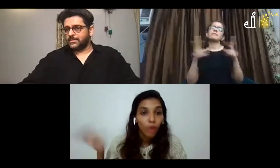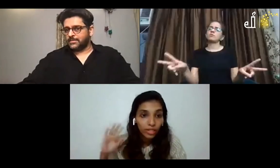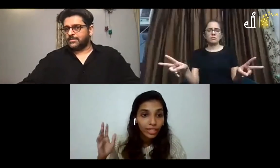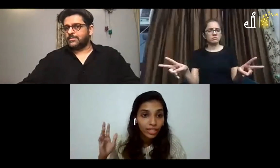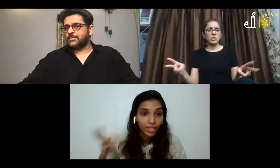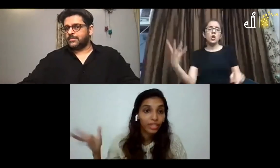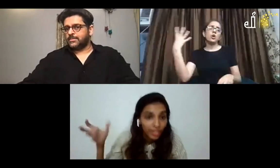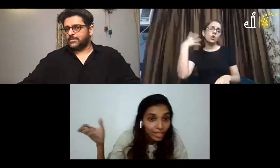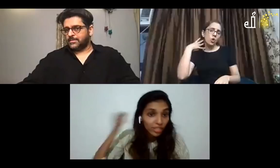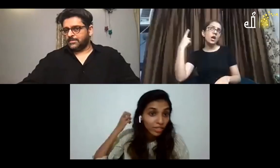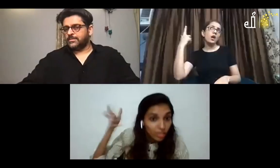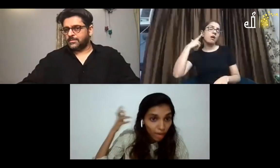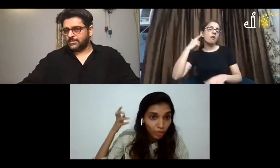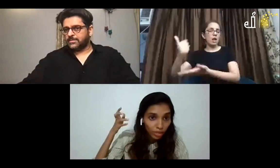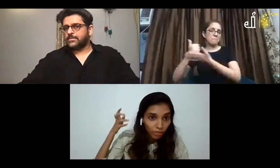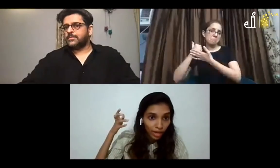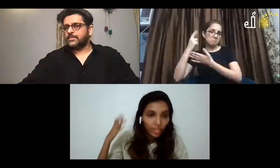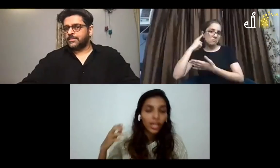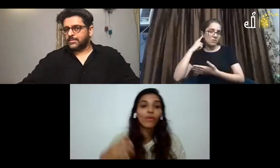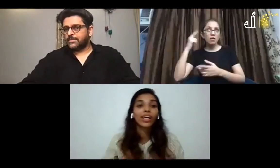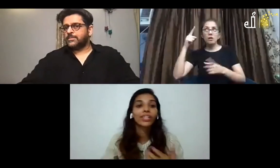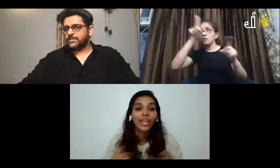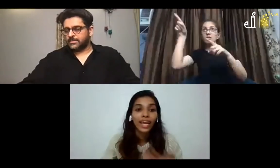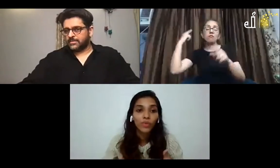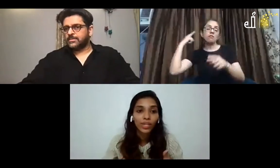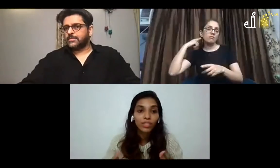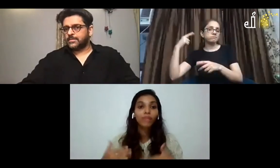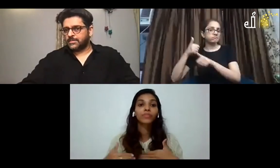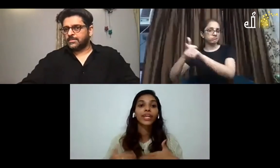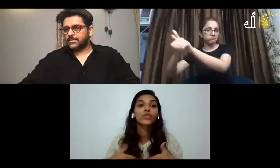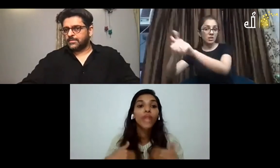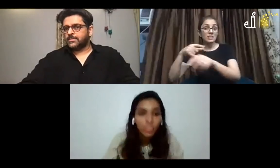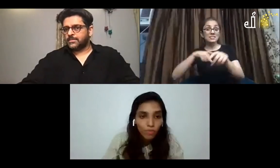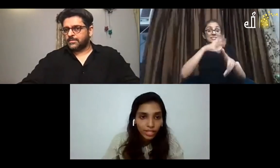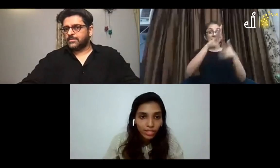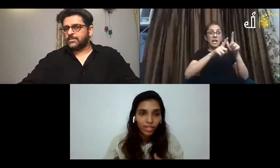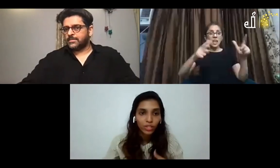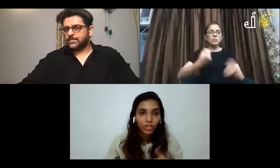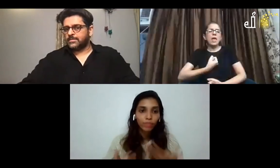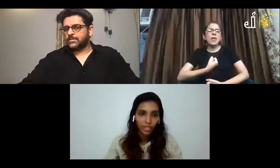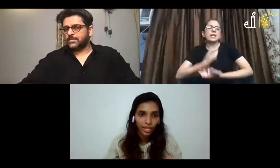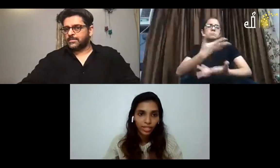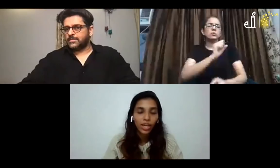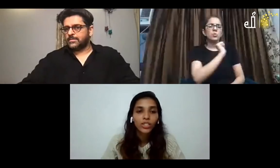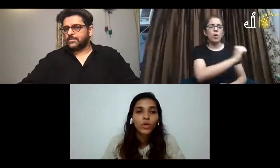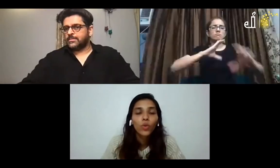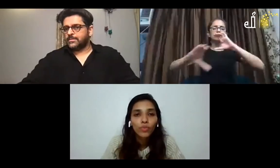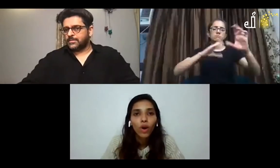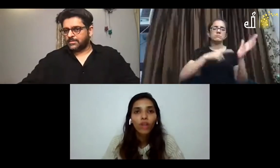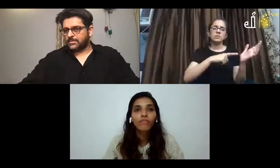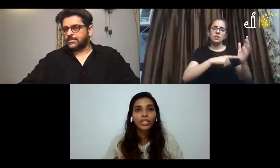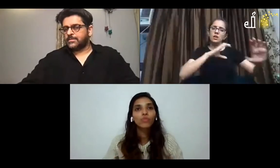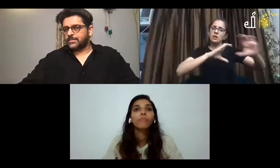is which support the hearing. Hearing is the reception part, whereas sign language is something to express. to communicate.